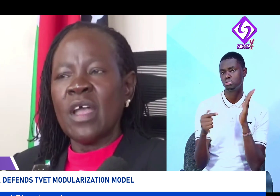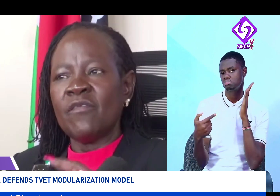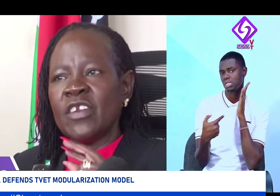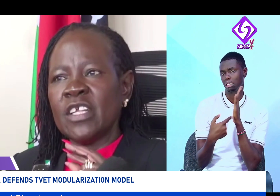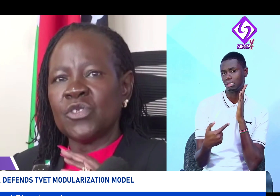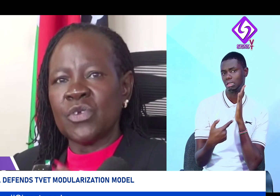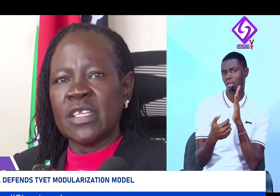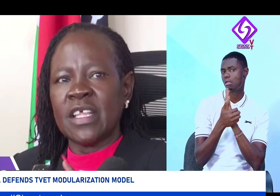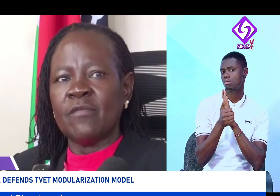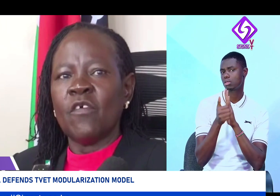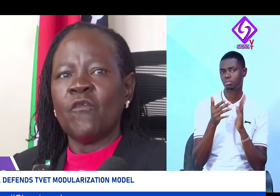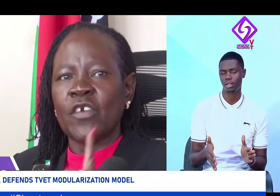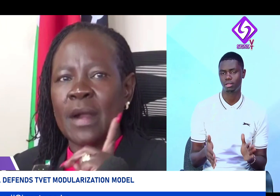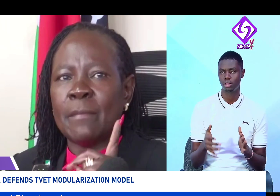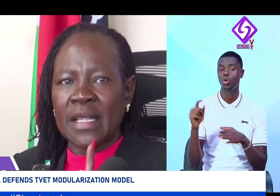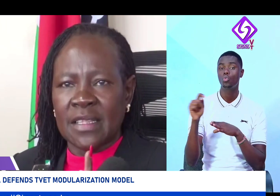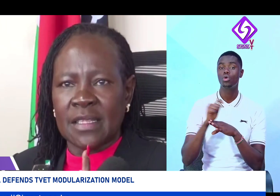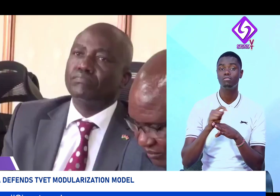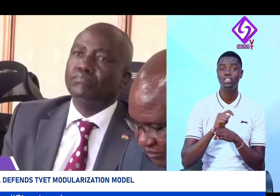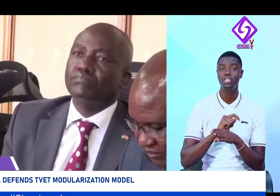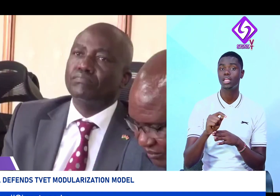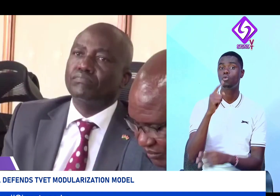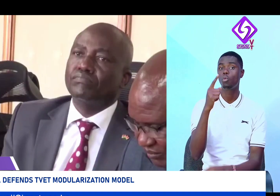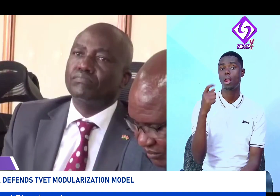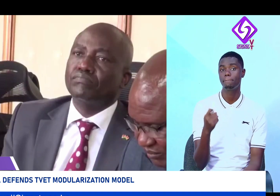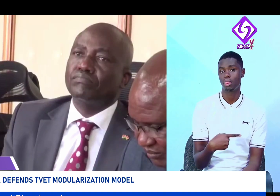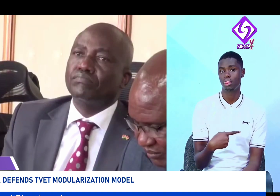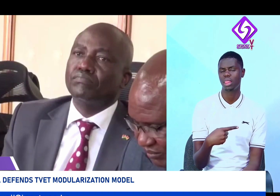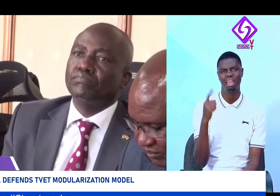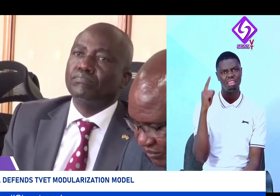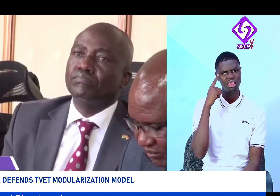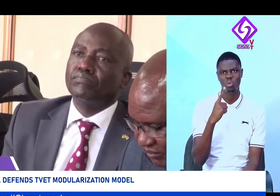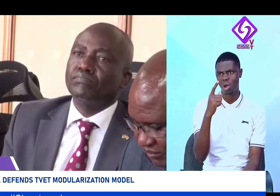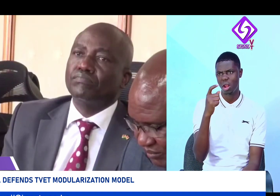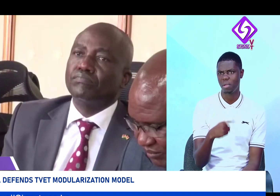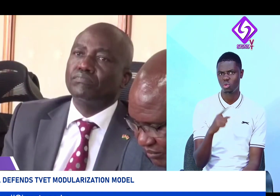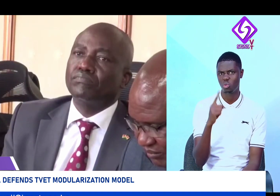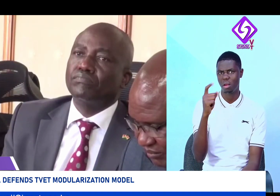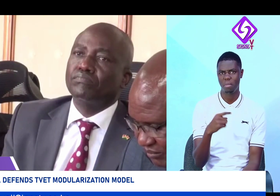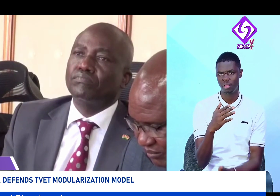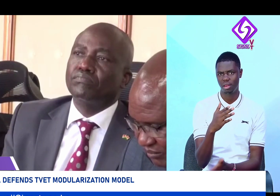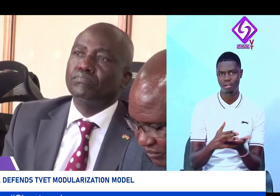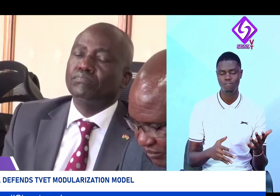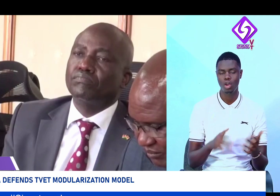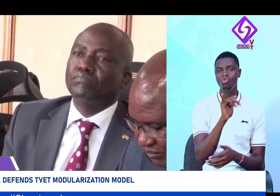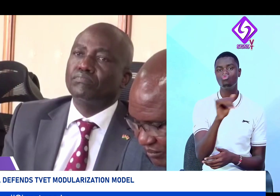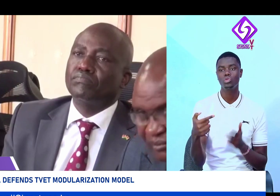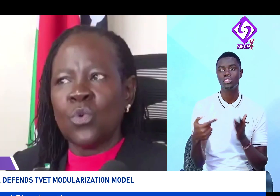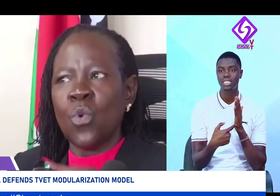have only trained them for a month, I think a month and a half. Those technicians are the ones